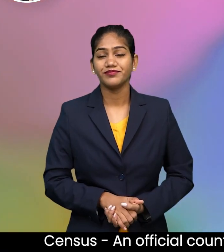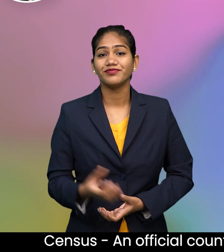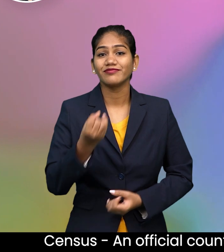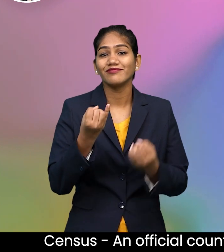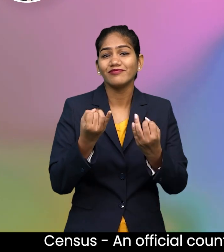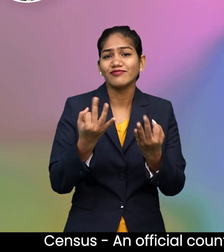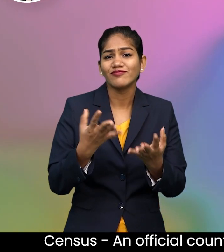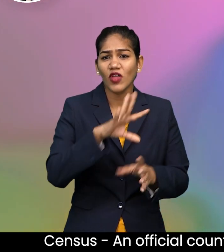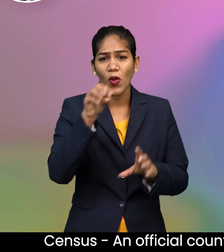Census,